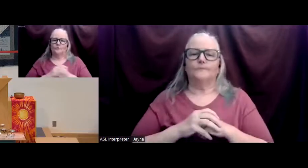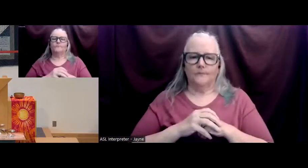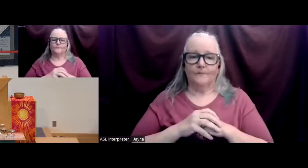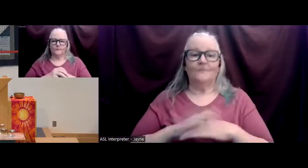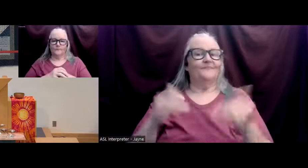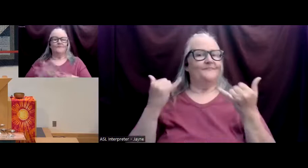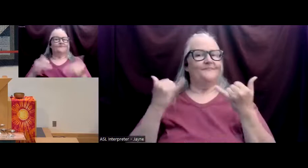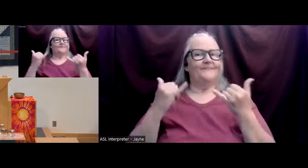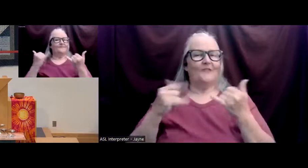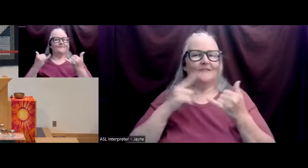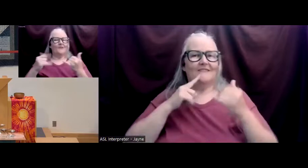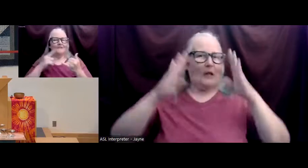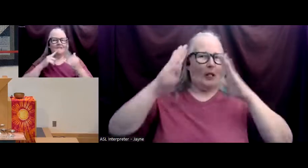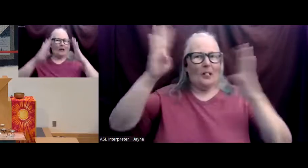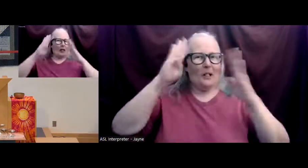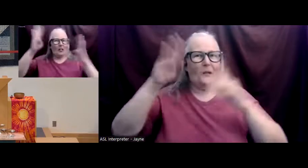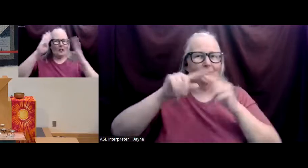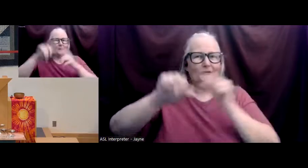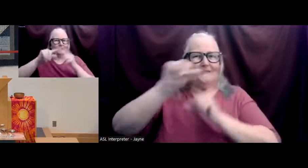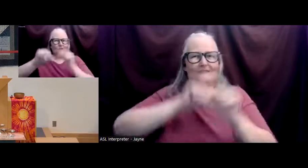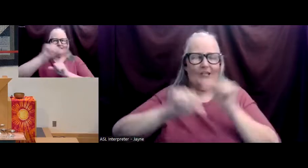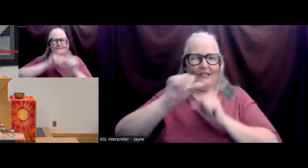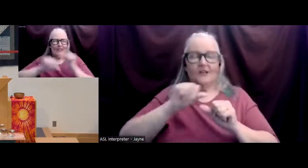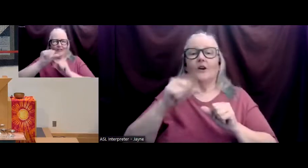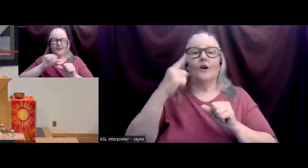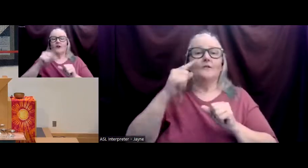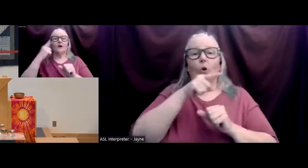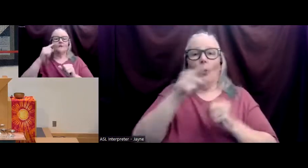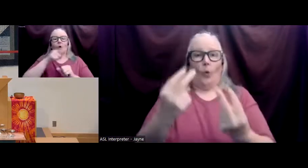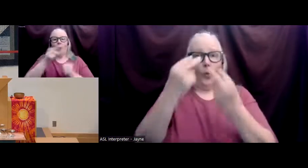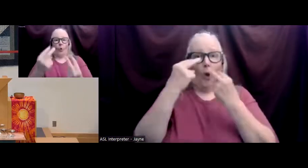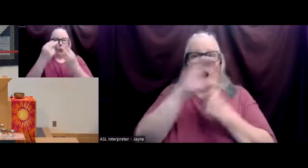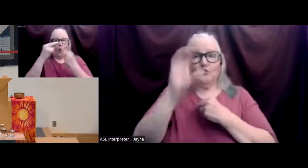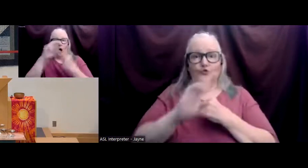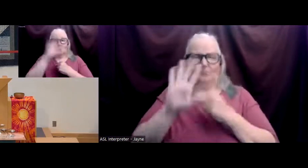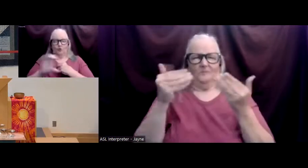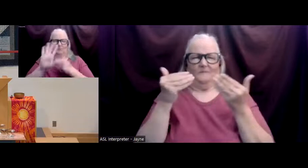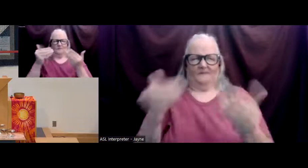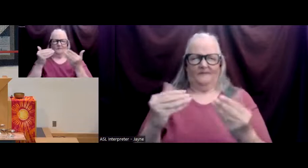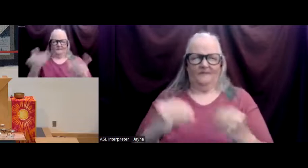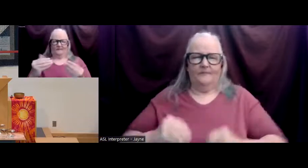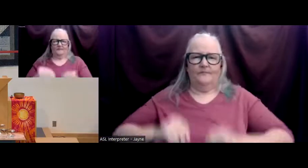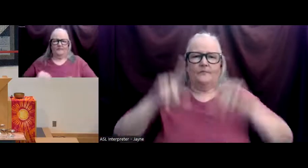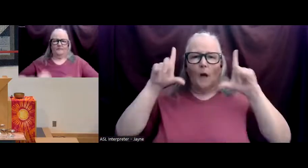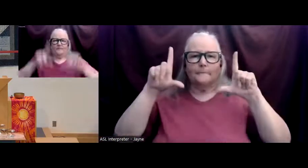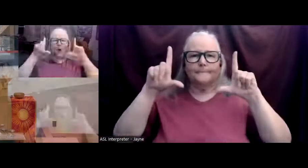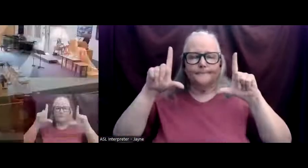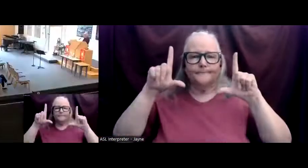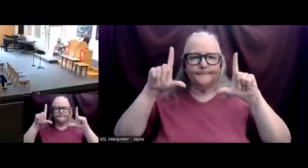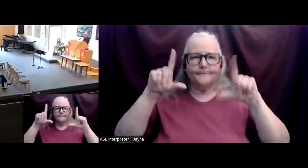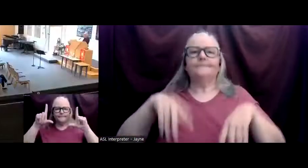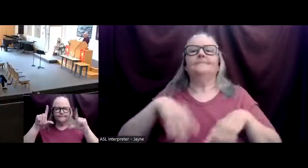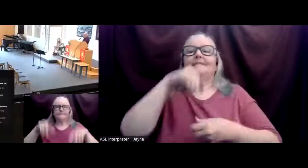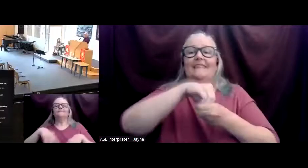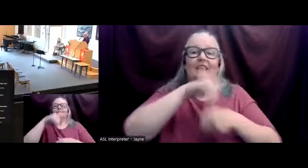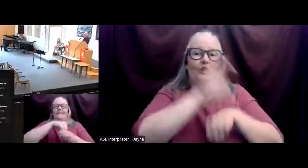Now it's time to greet your neighbors. I invite those joining us by Zoom to take a moment to turn your camera on, and for people here in the